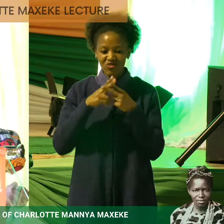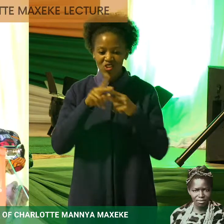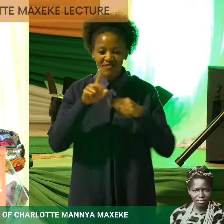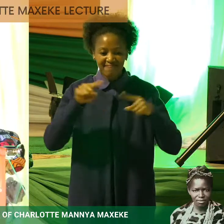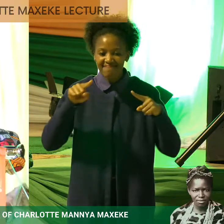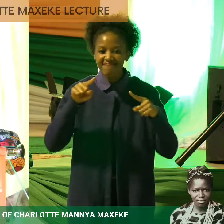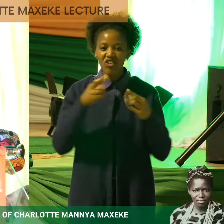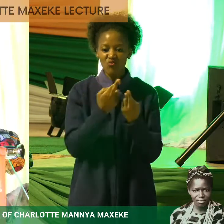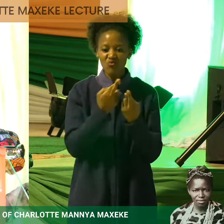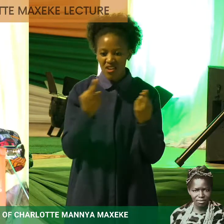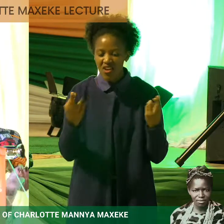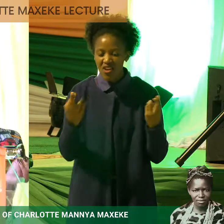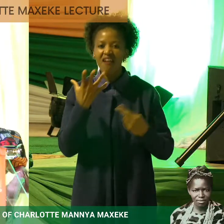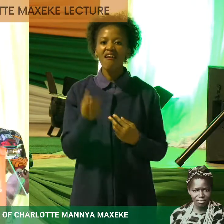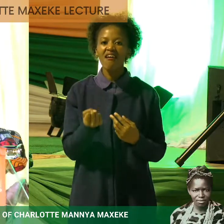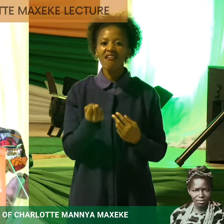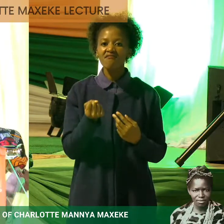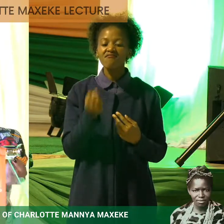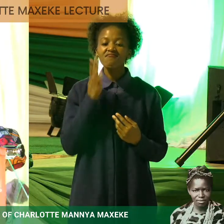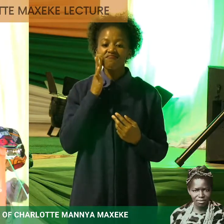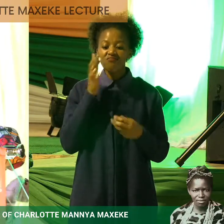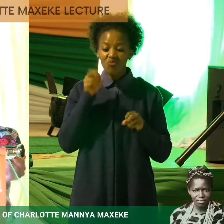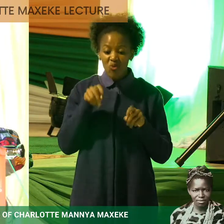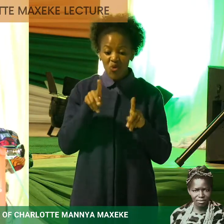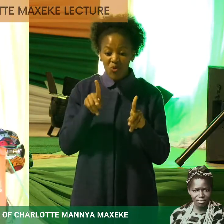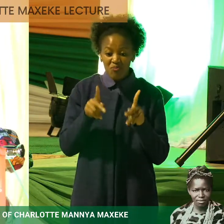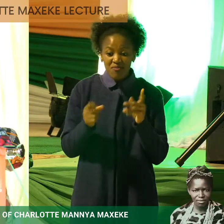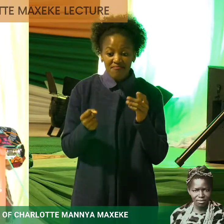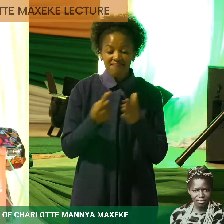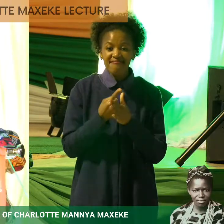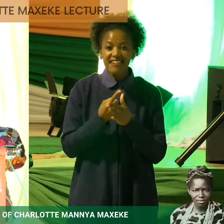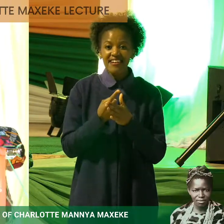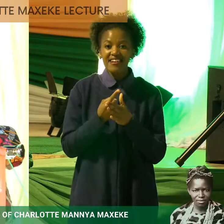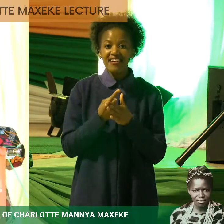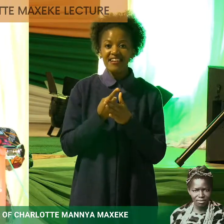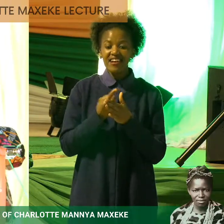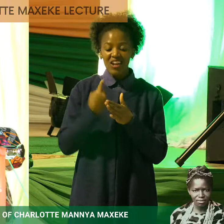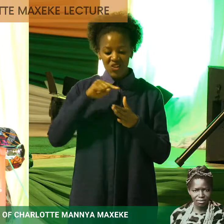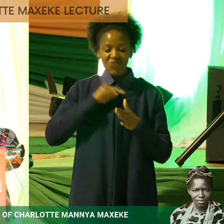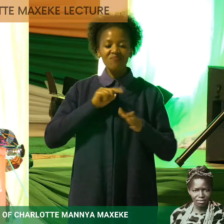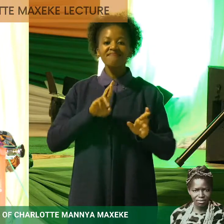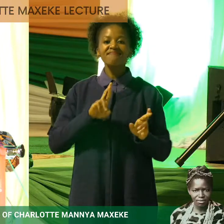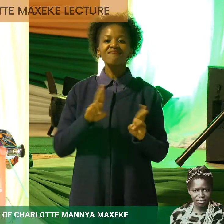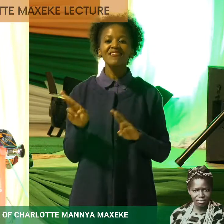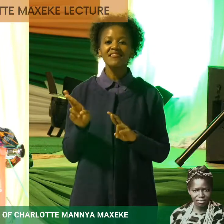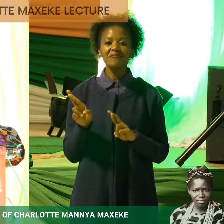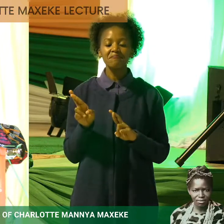the resources that you need. When the opportunity presents itself, that you are ready.